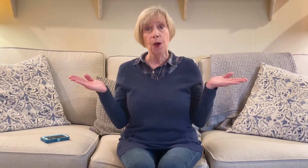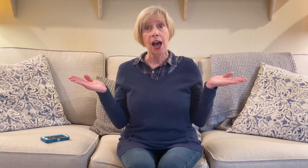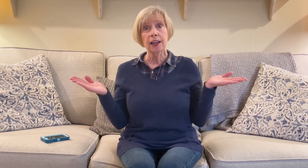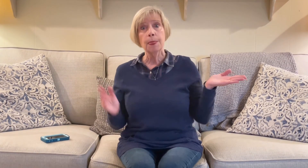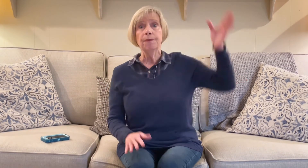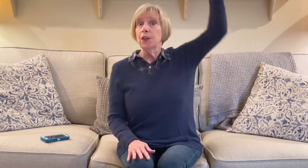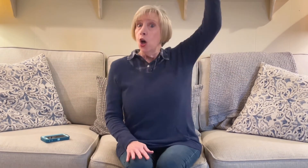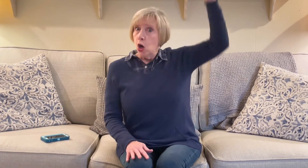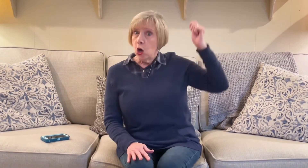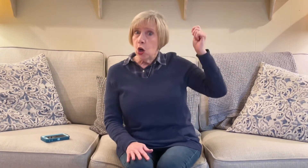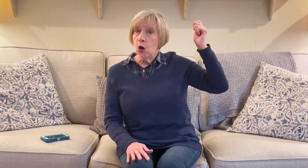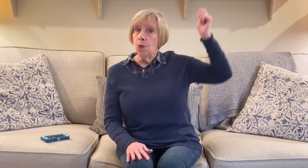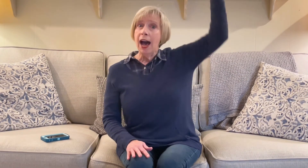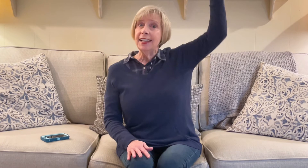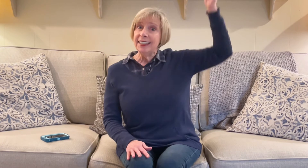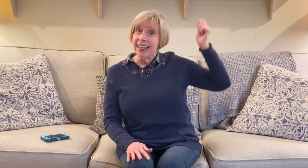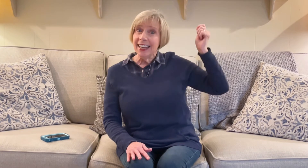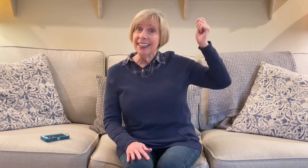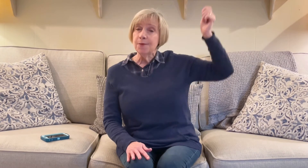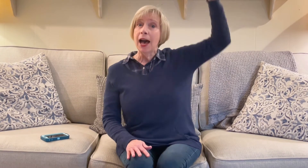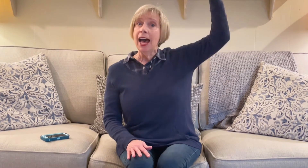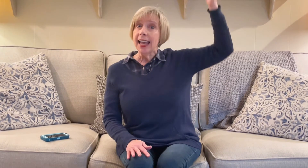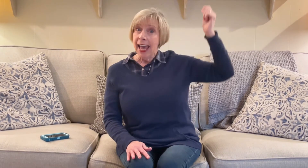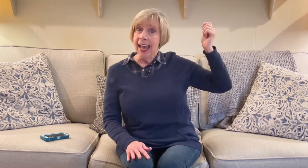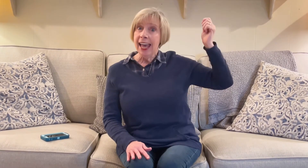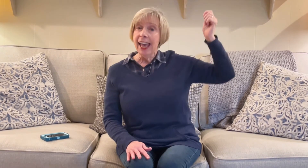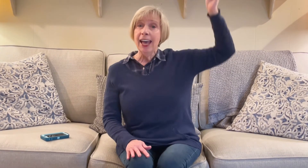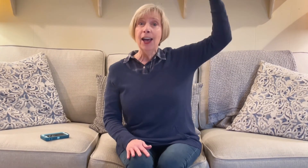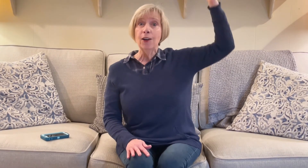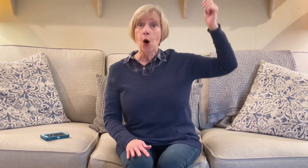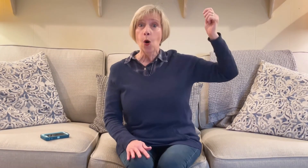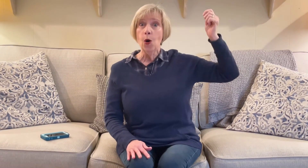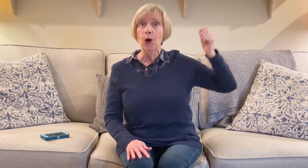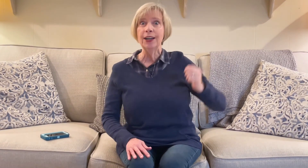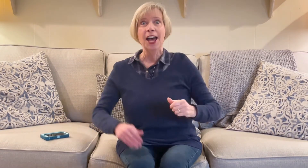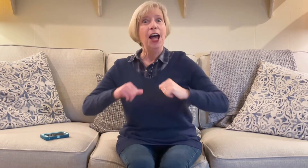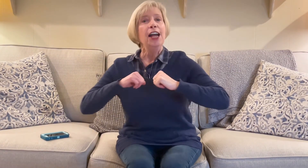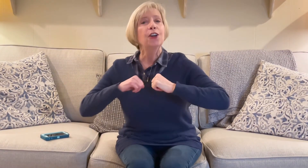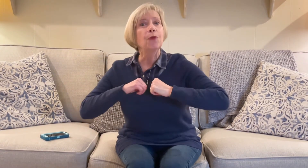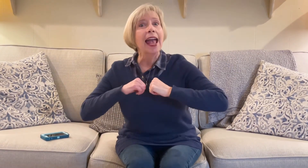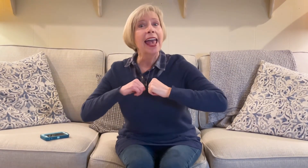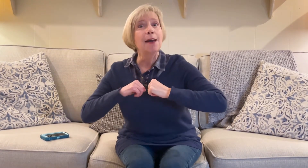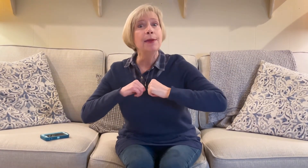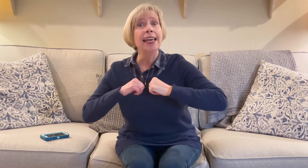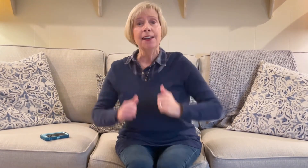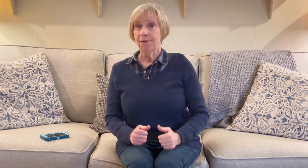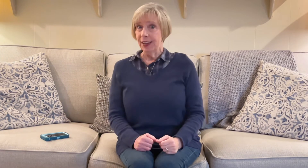truck? Boo-wa sings my air horn. Grammy